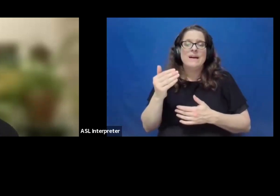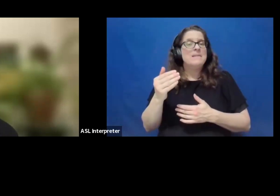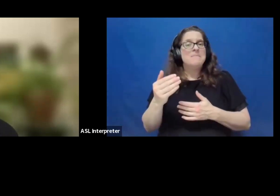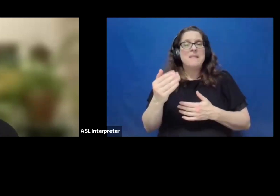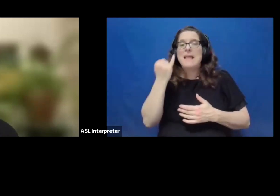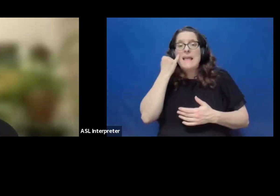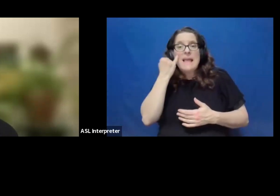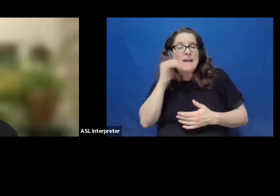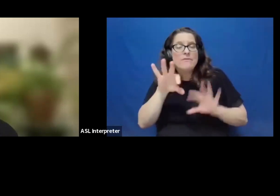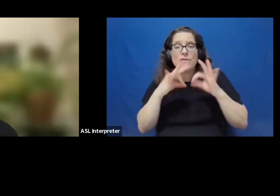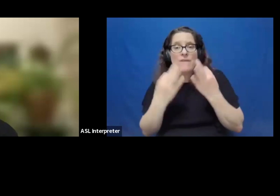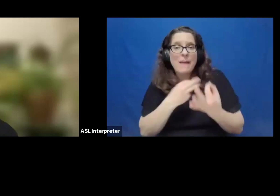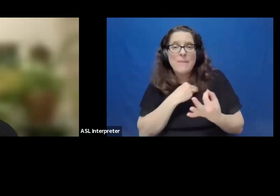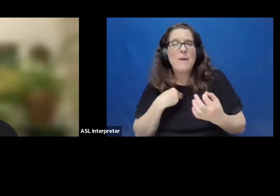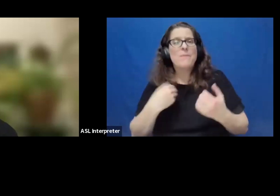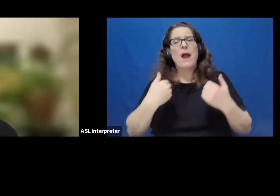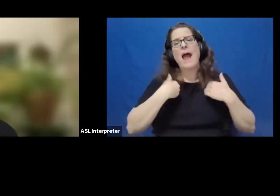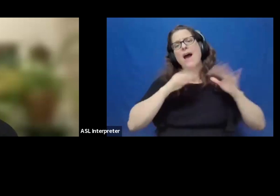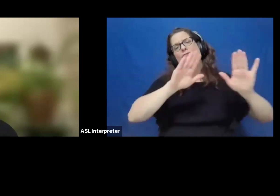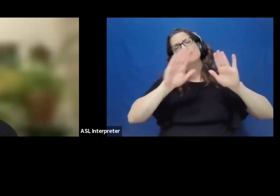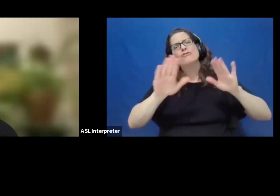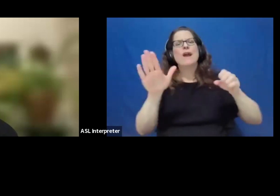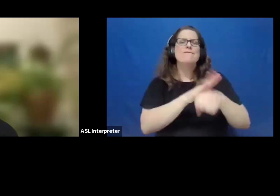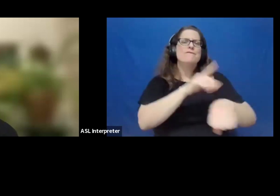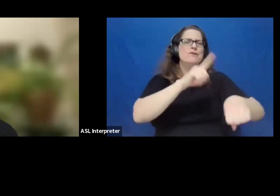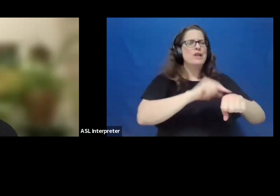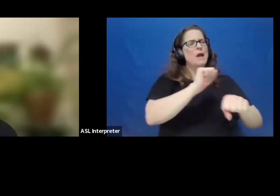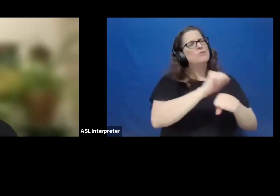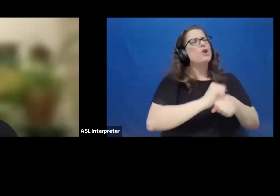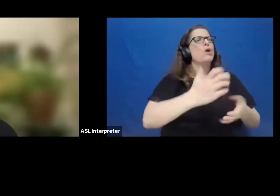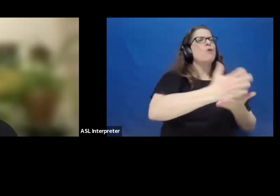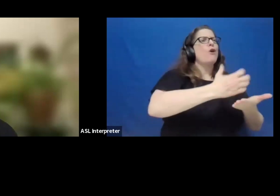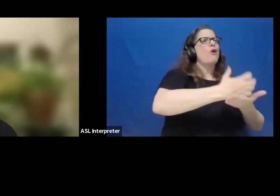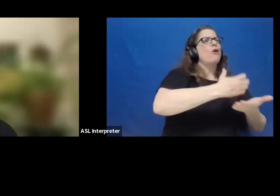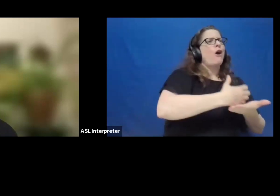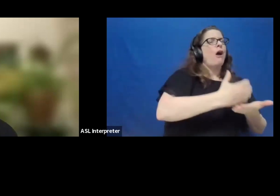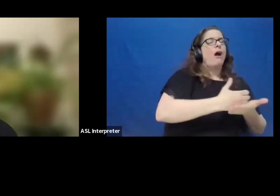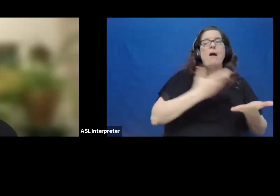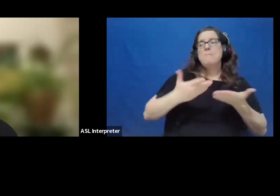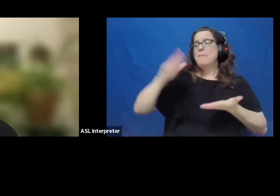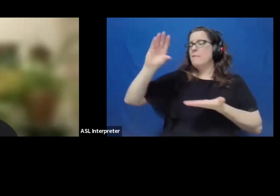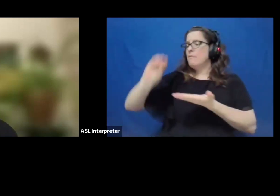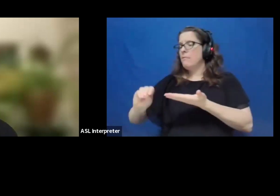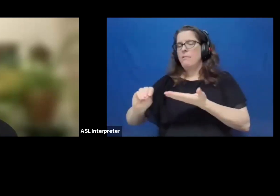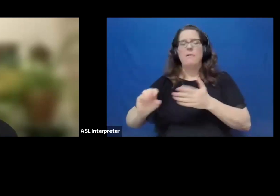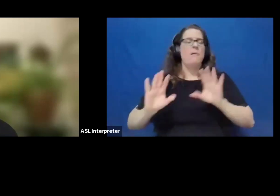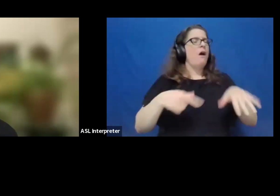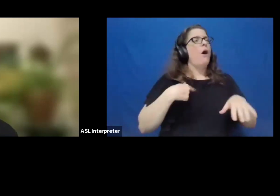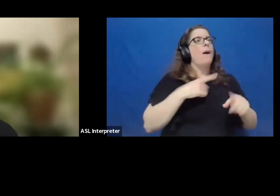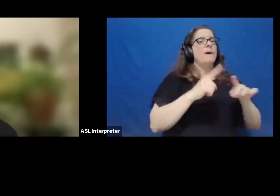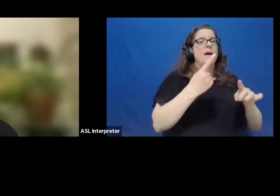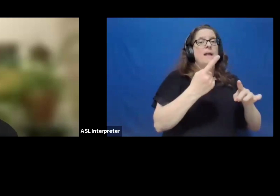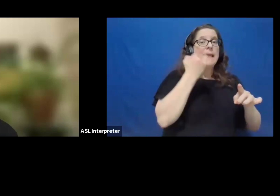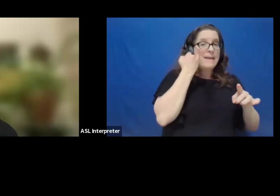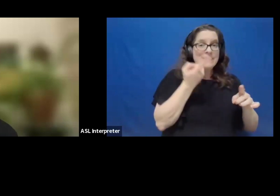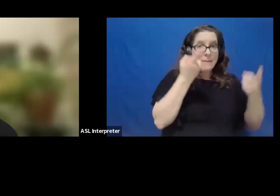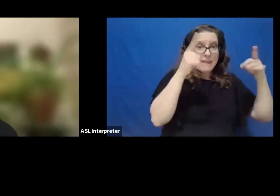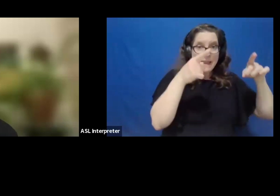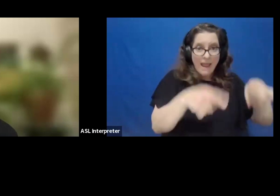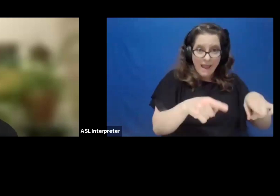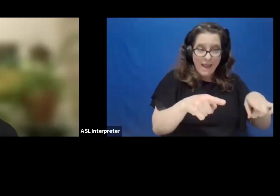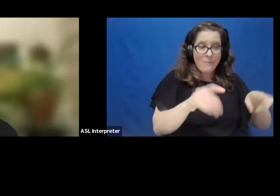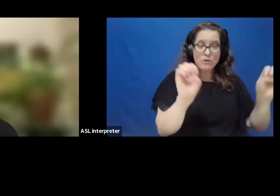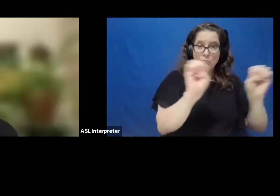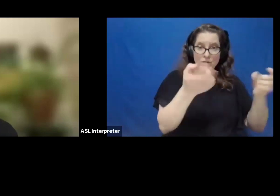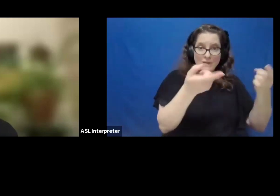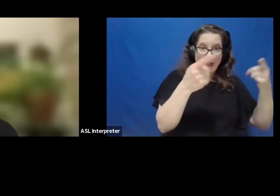and they earn enough to have their cash benefits stop, they've got protections to be able to get them back and to be able to keep their